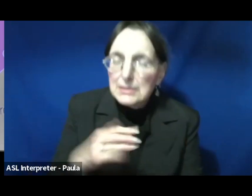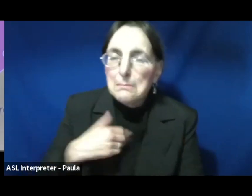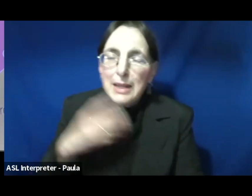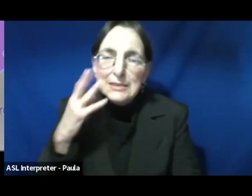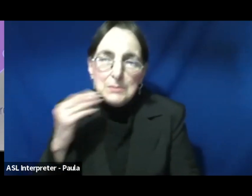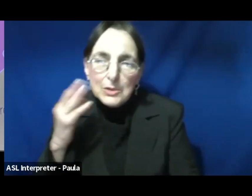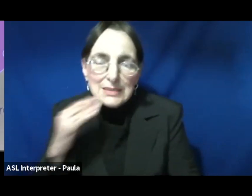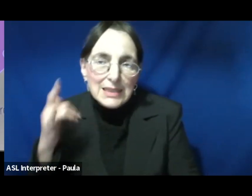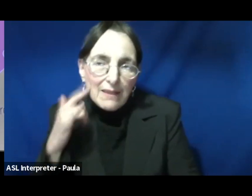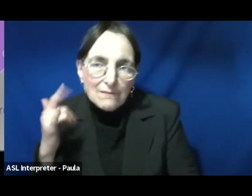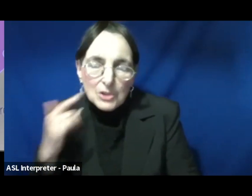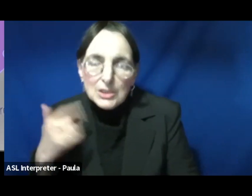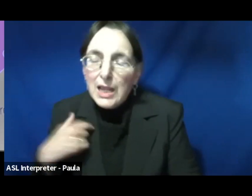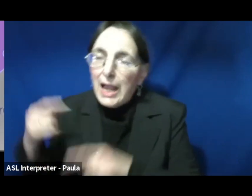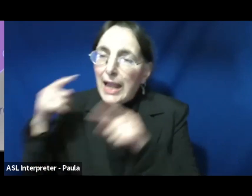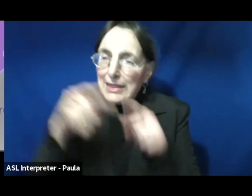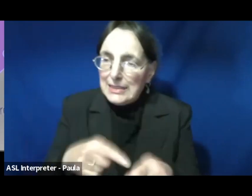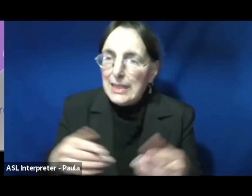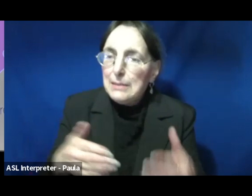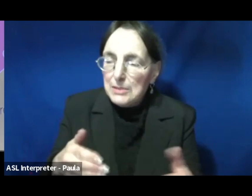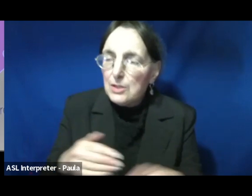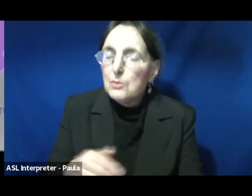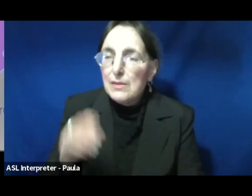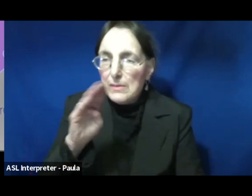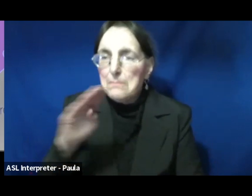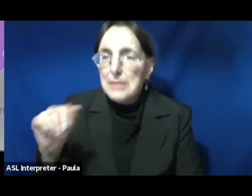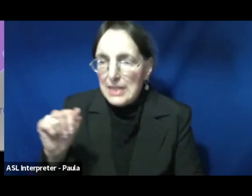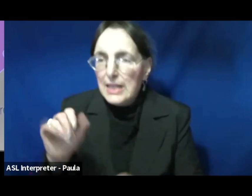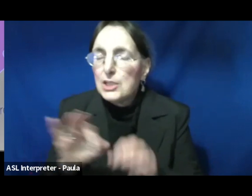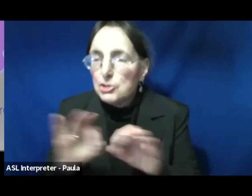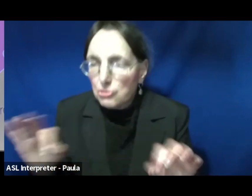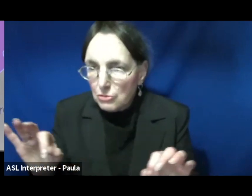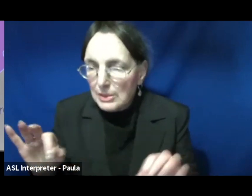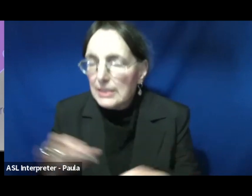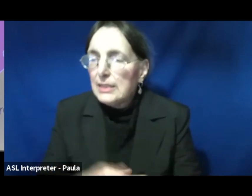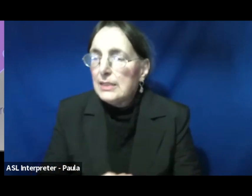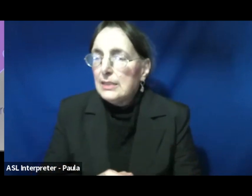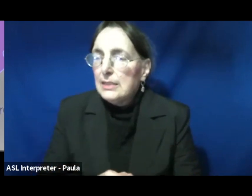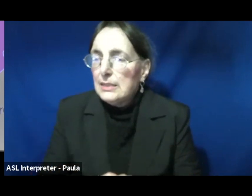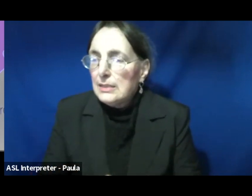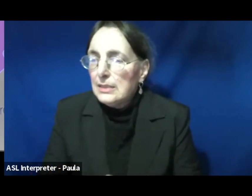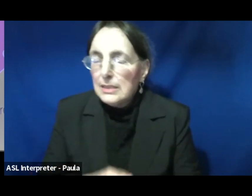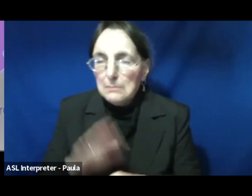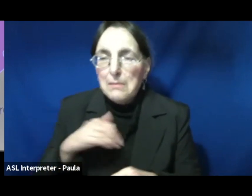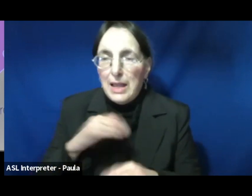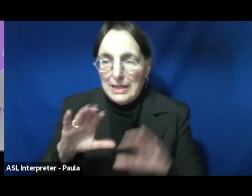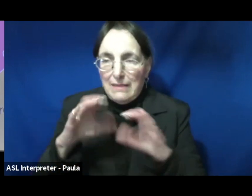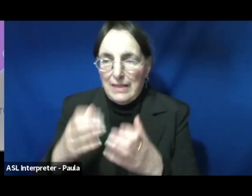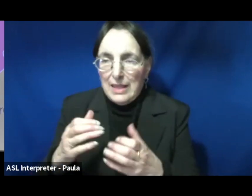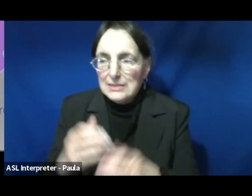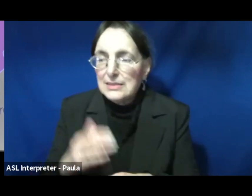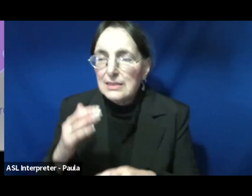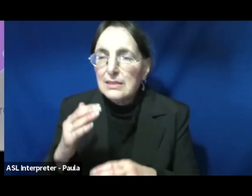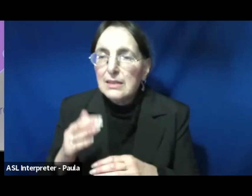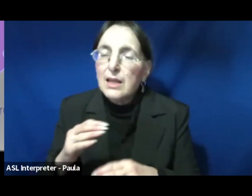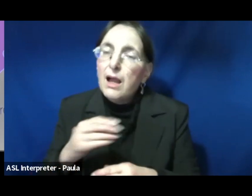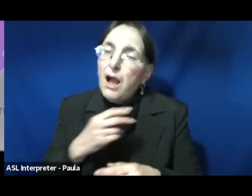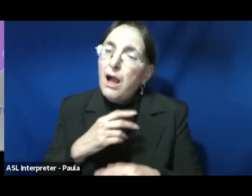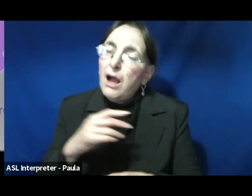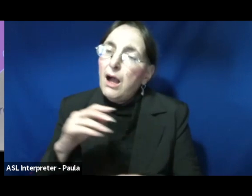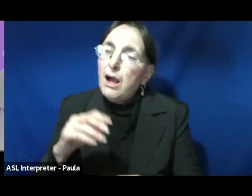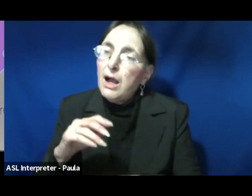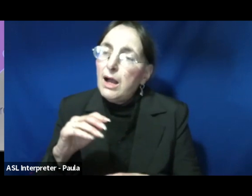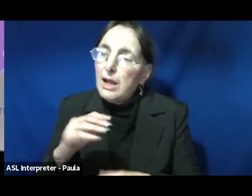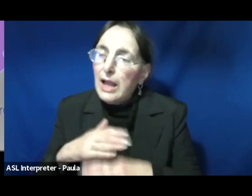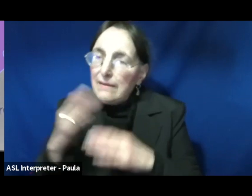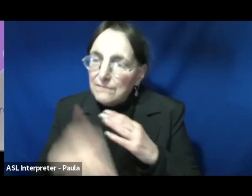to the US with a bachelor's degree, top of my class, finished with a 3.74 undergrad, right? Started college